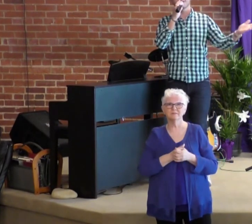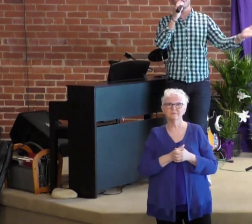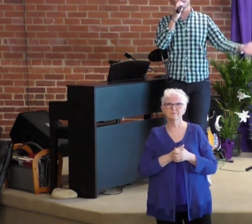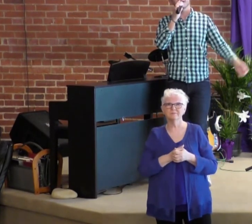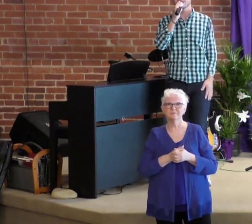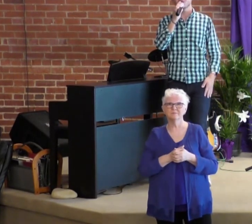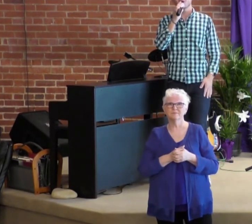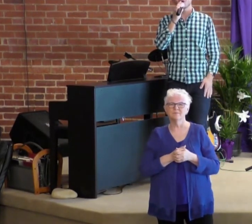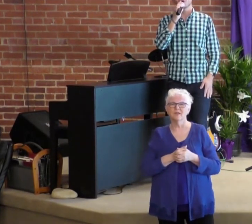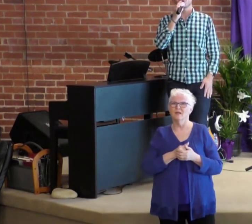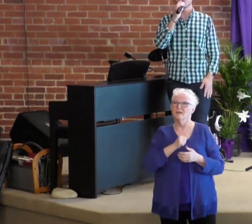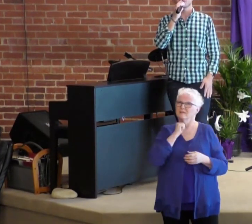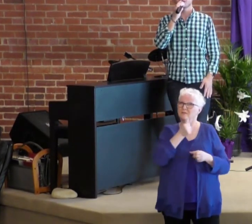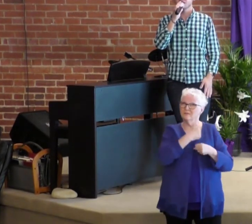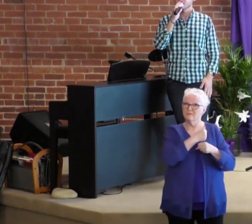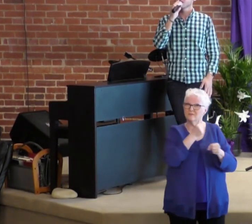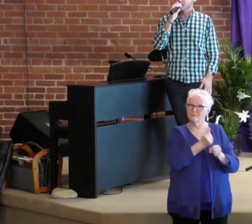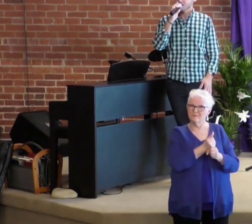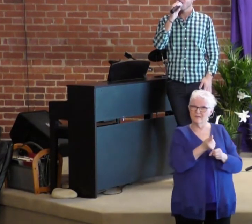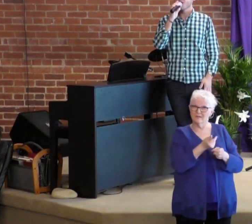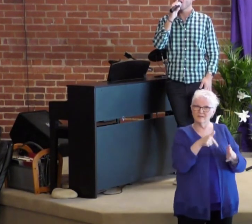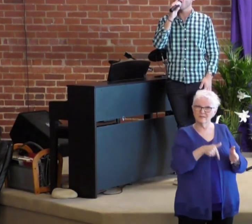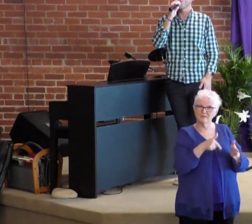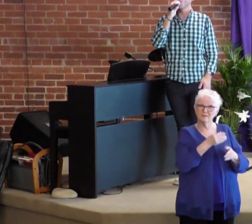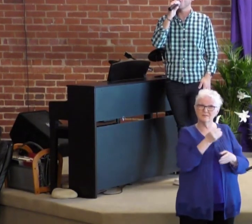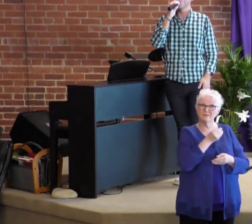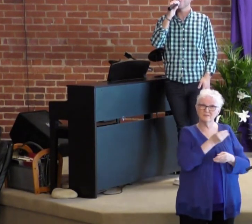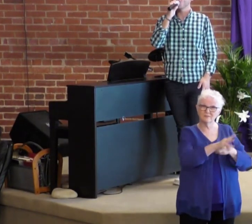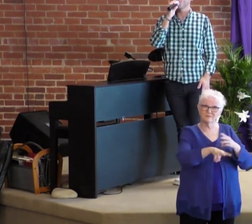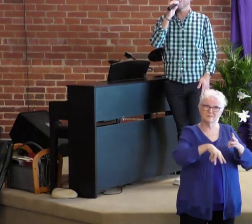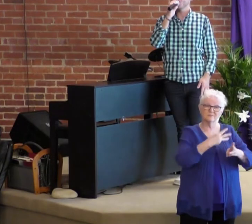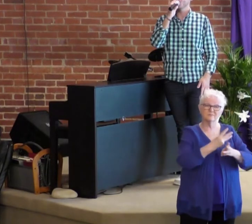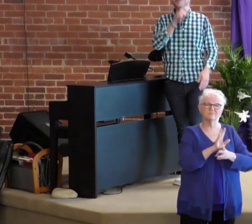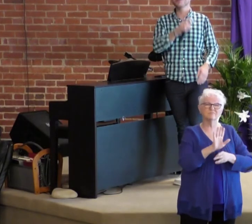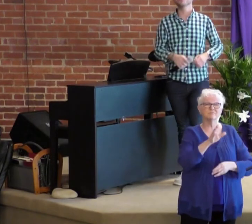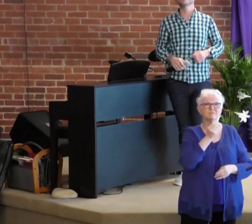don't make this world your